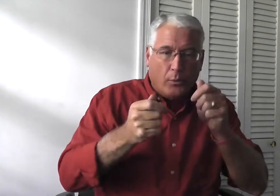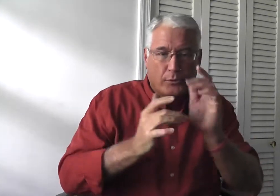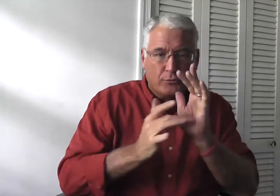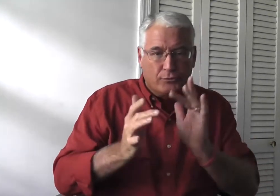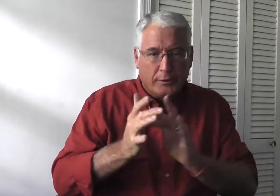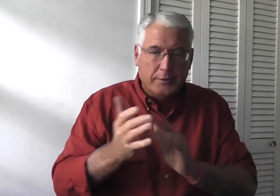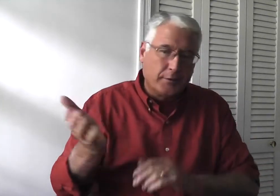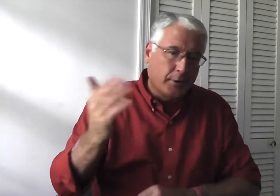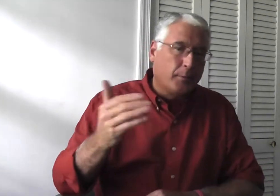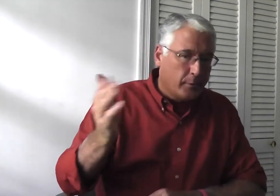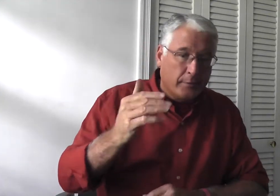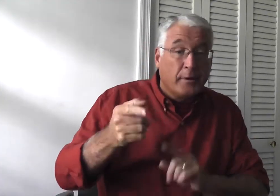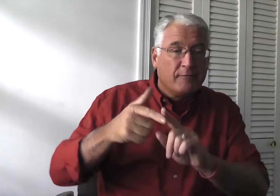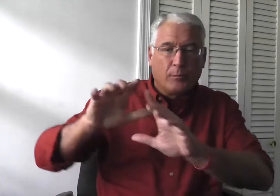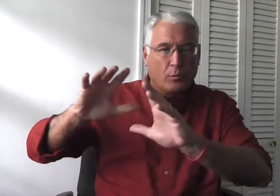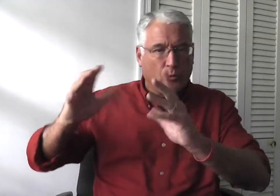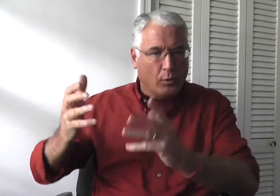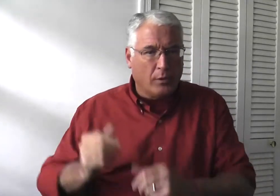to drag him out of a crowd.